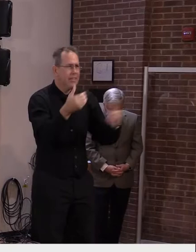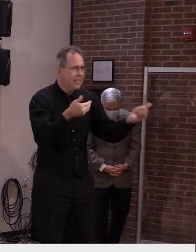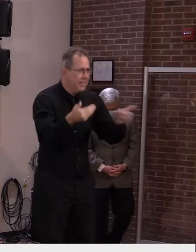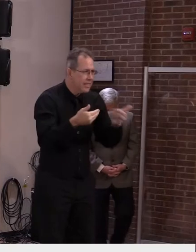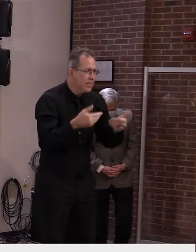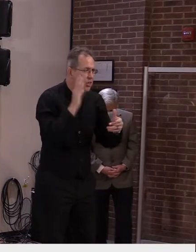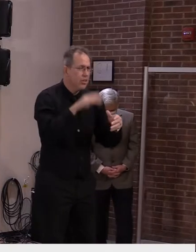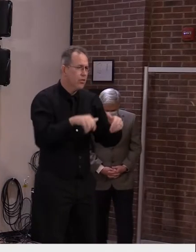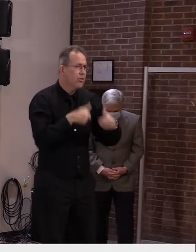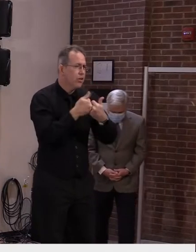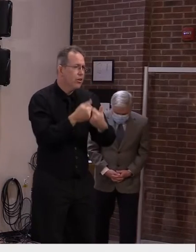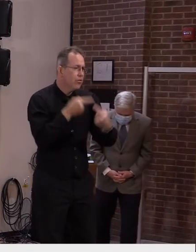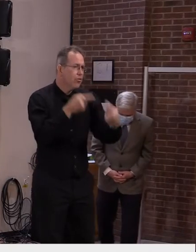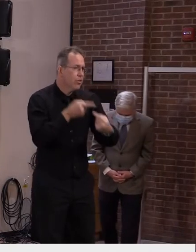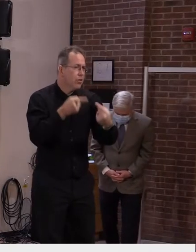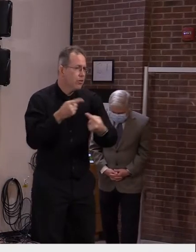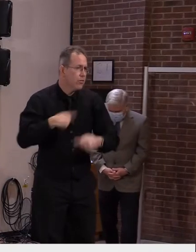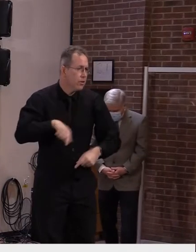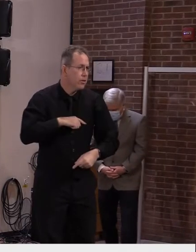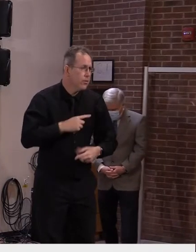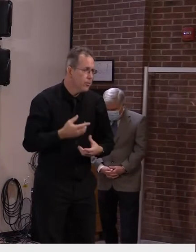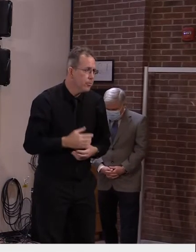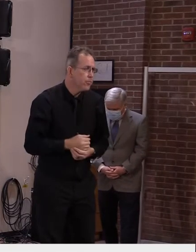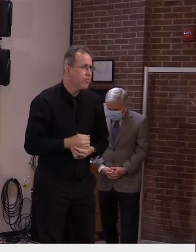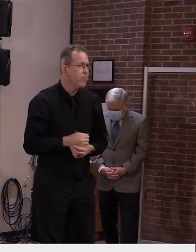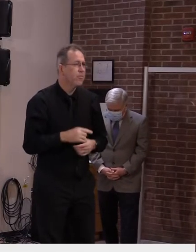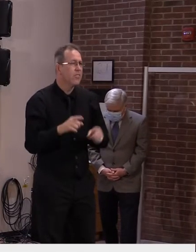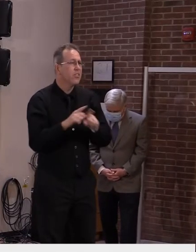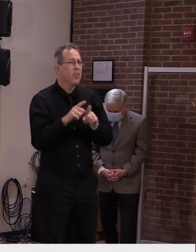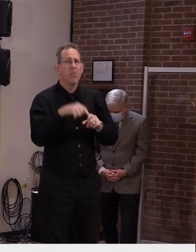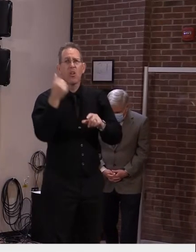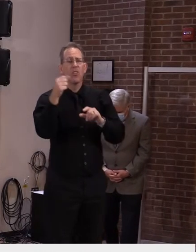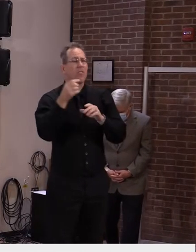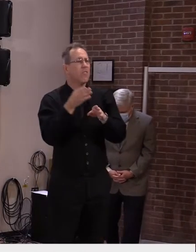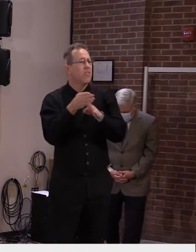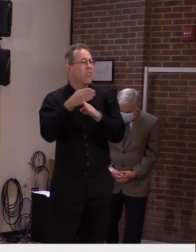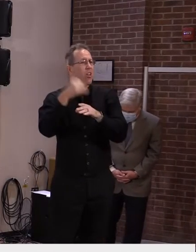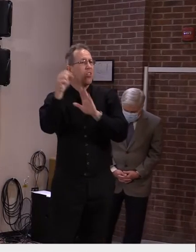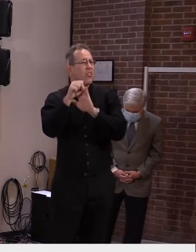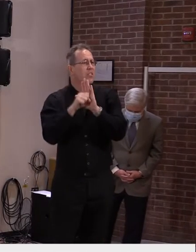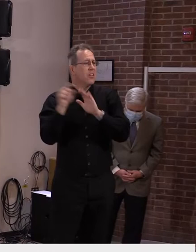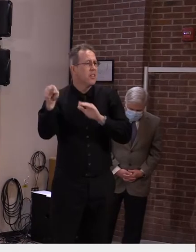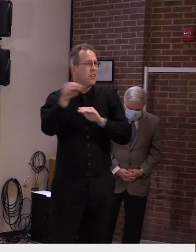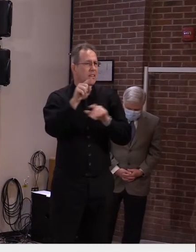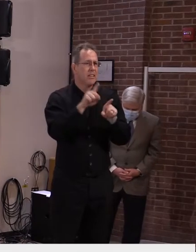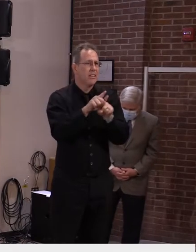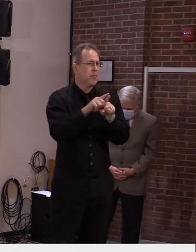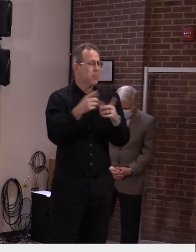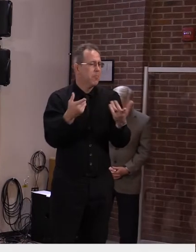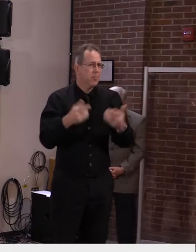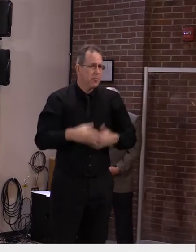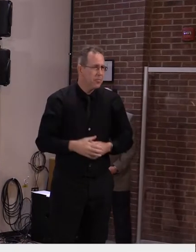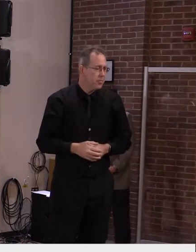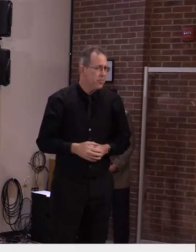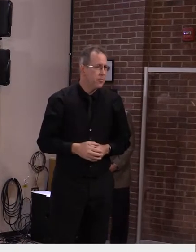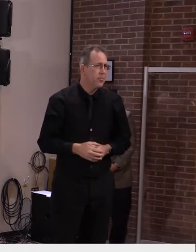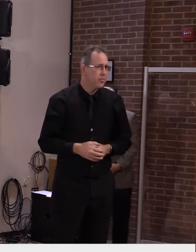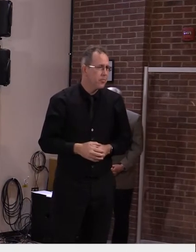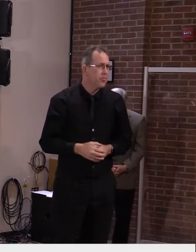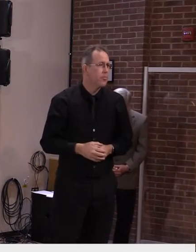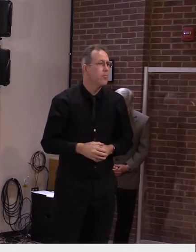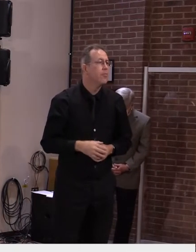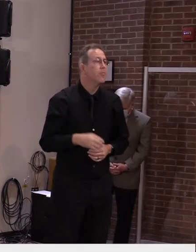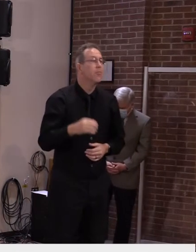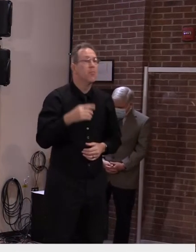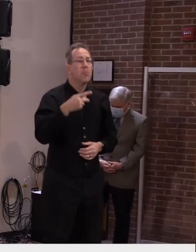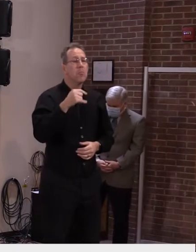is not immune from that. I would submit it's probably worse in public safety generally and in law enforcement in particular than many sectors